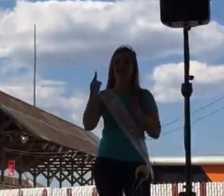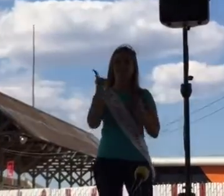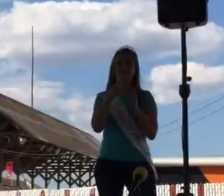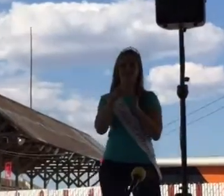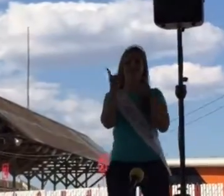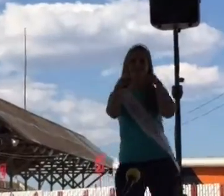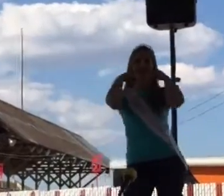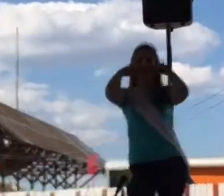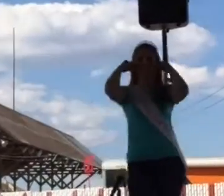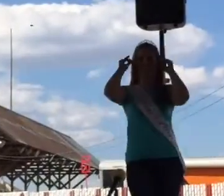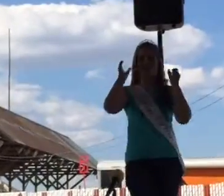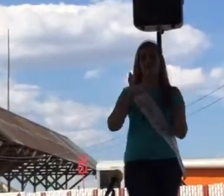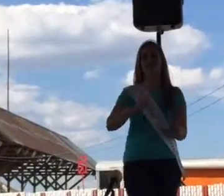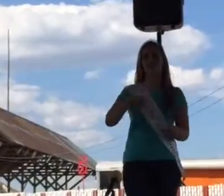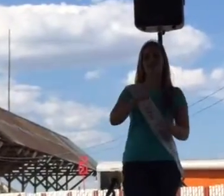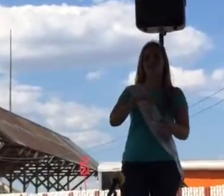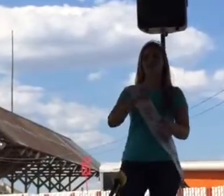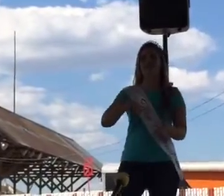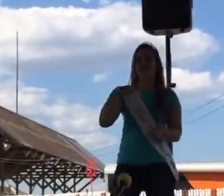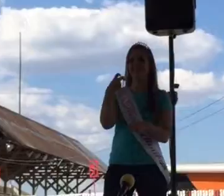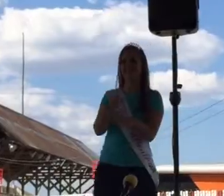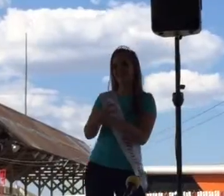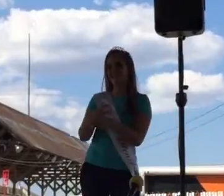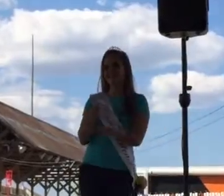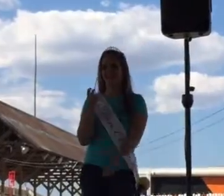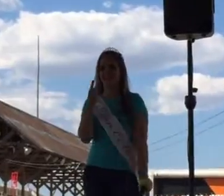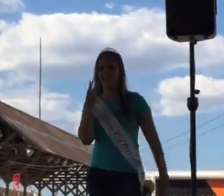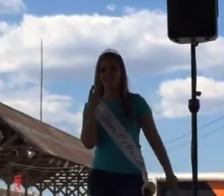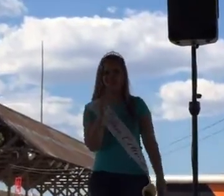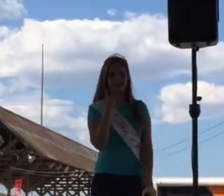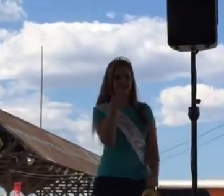But when you smile at the ground it ain't hard to tell